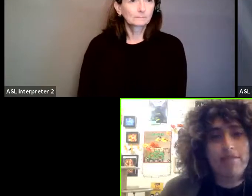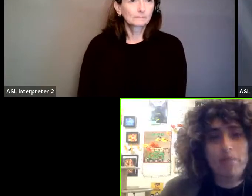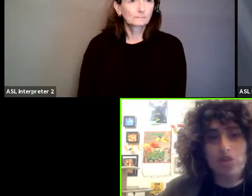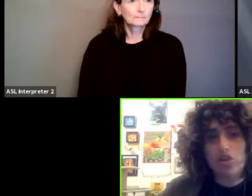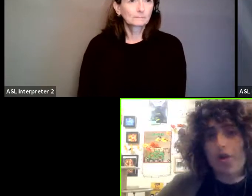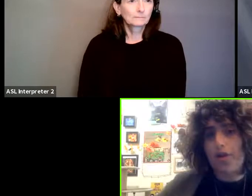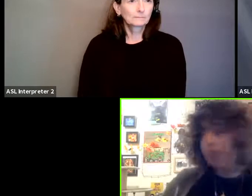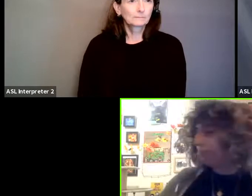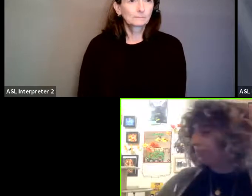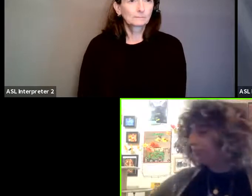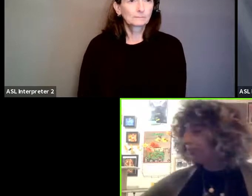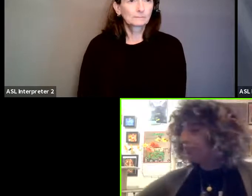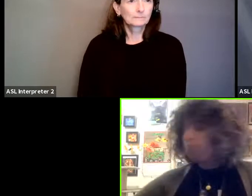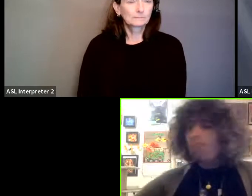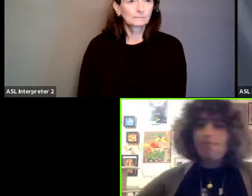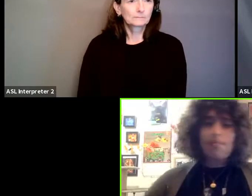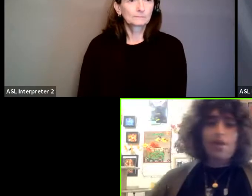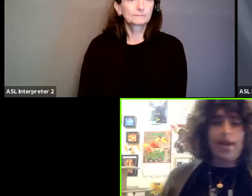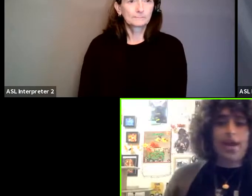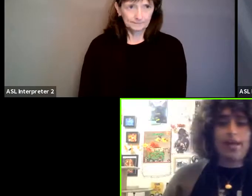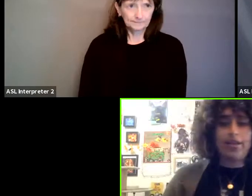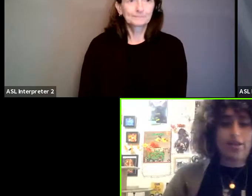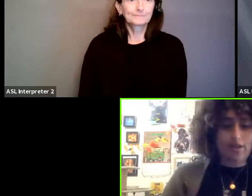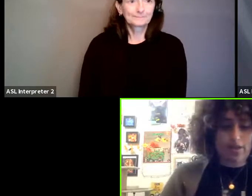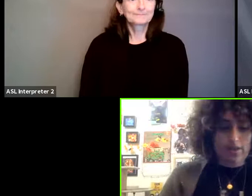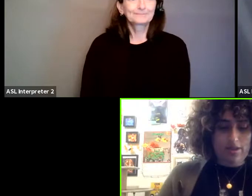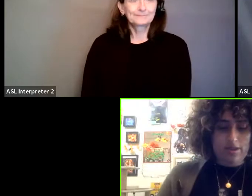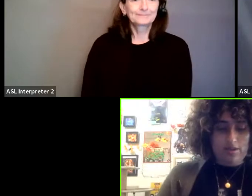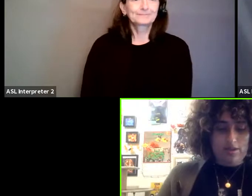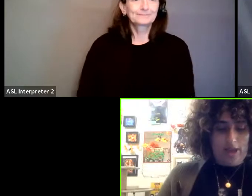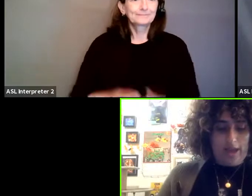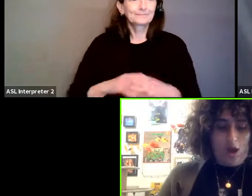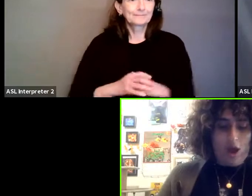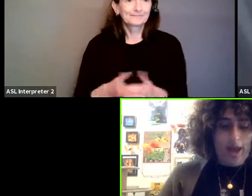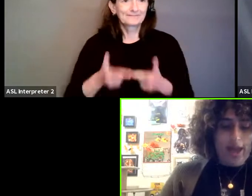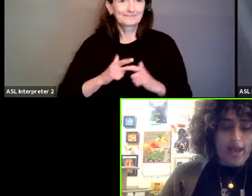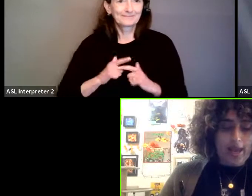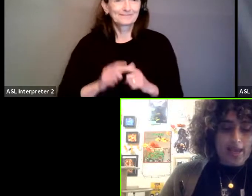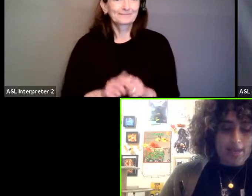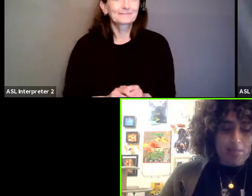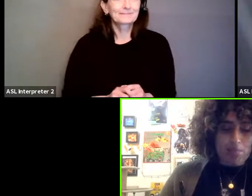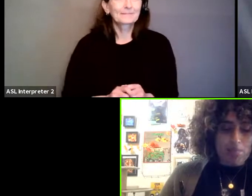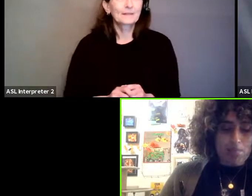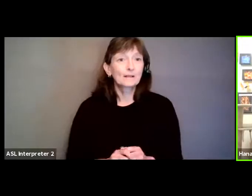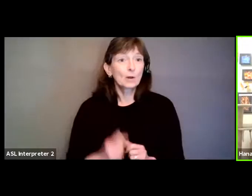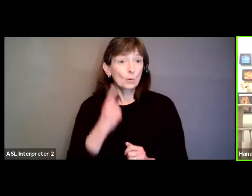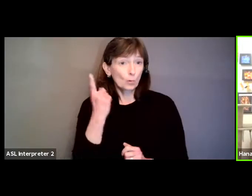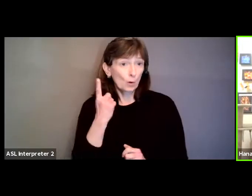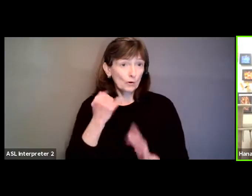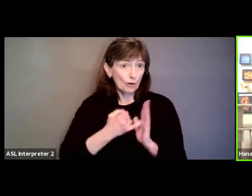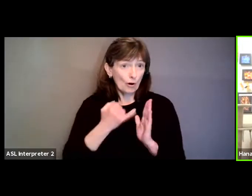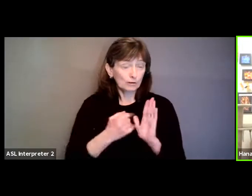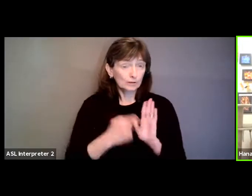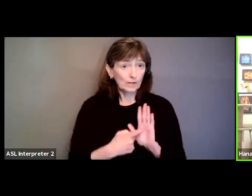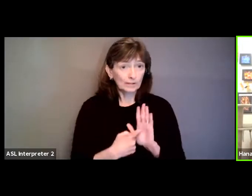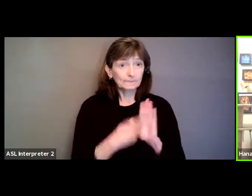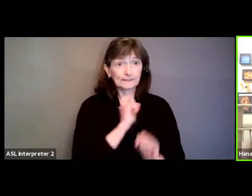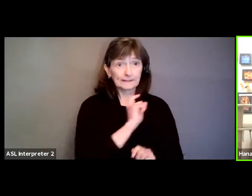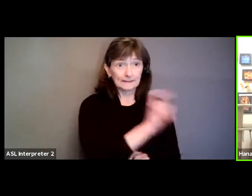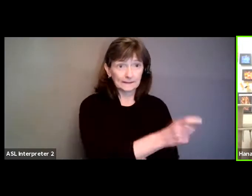of my affirmation art, and I got a message from one